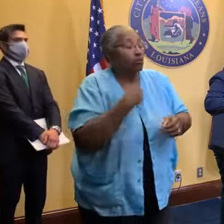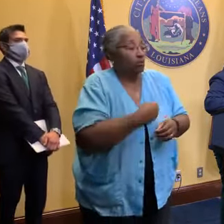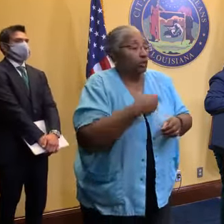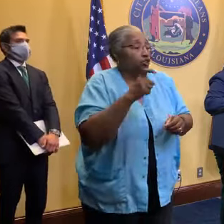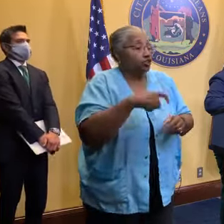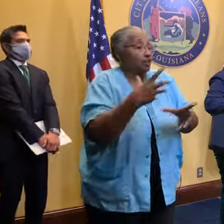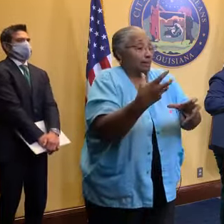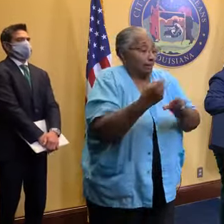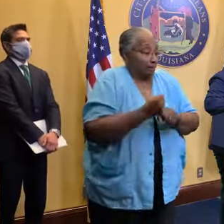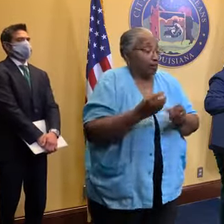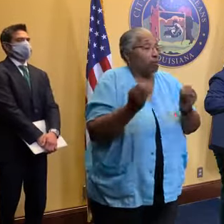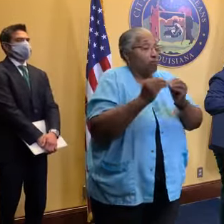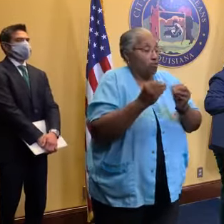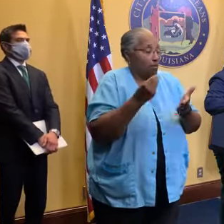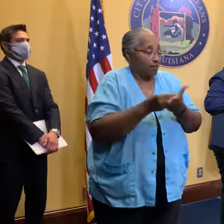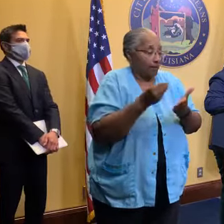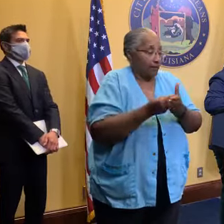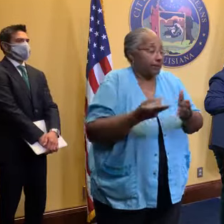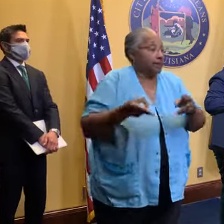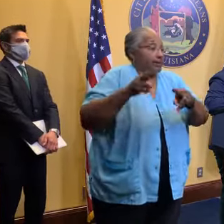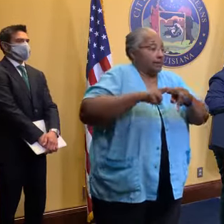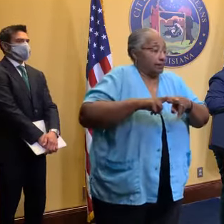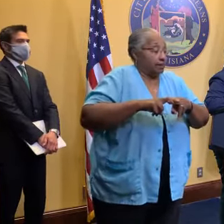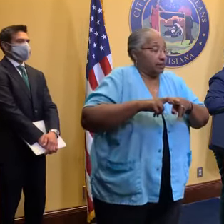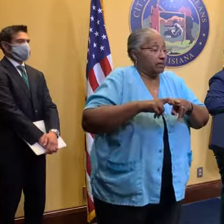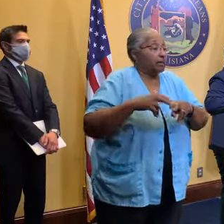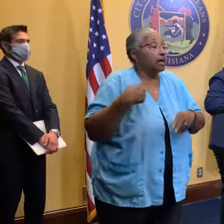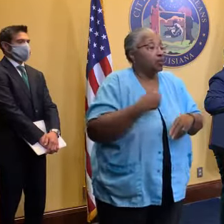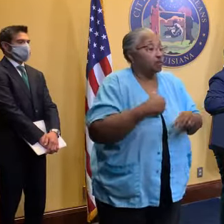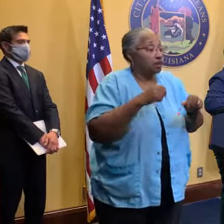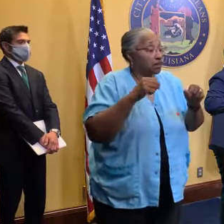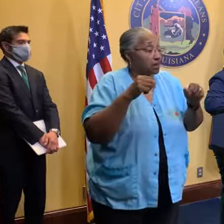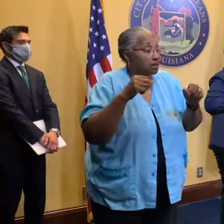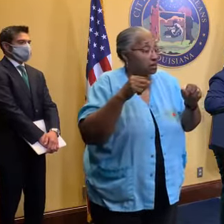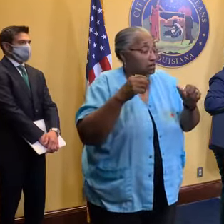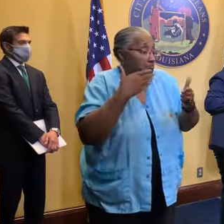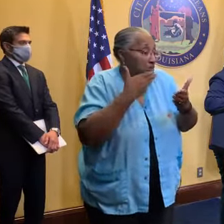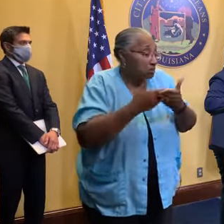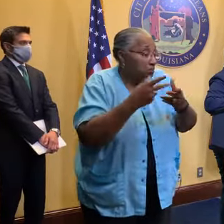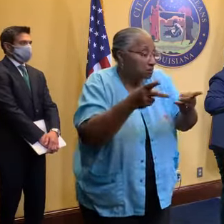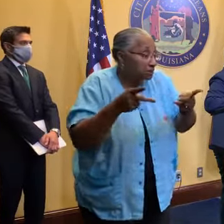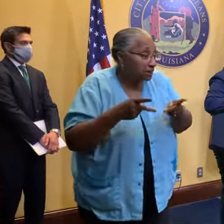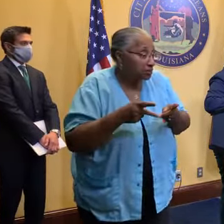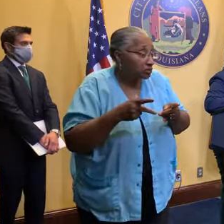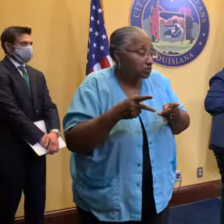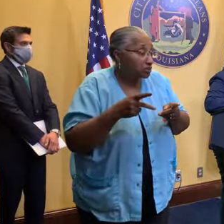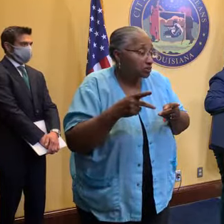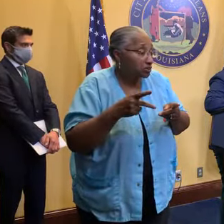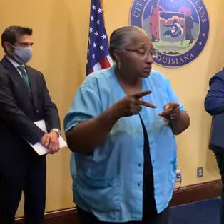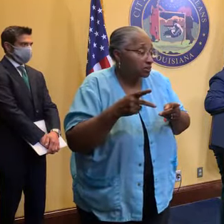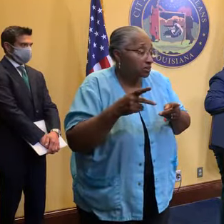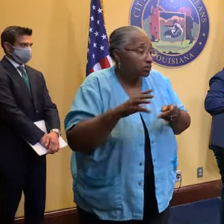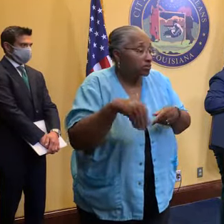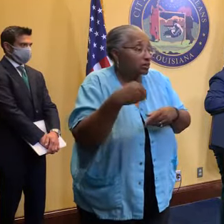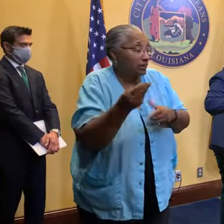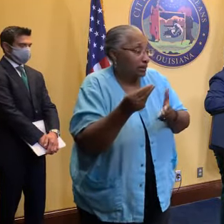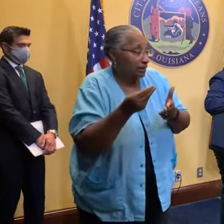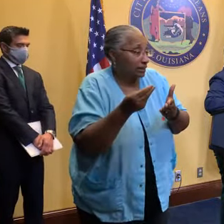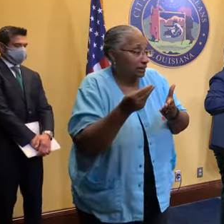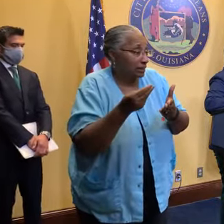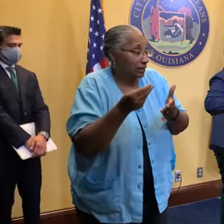adequate resources, then we would be in a position to, I would say, reimburse our people. But that is